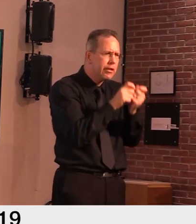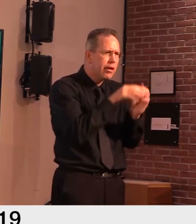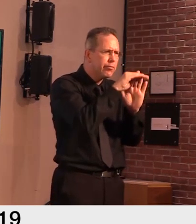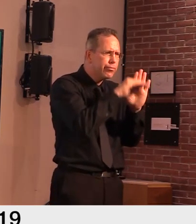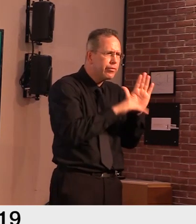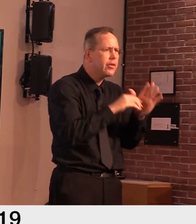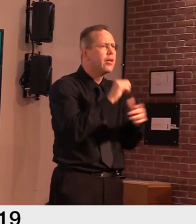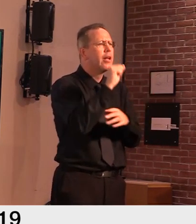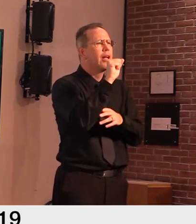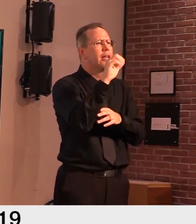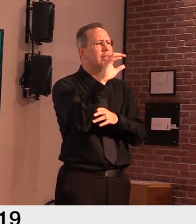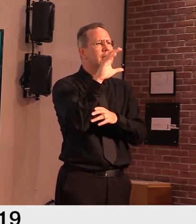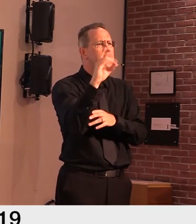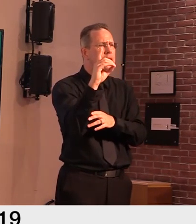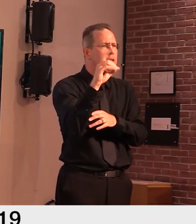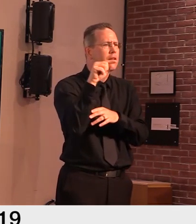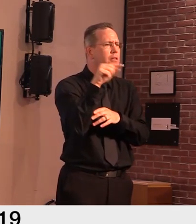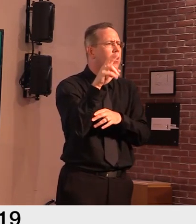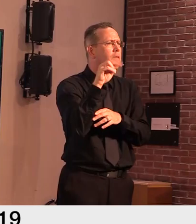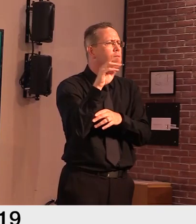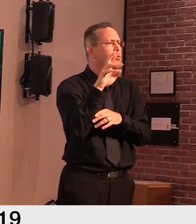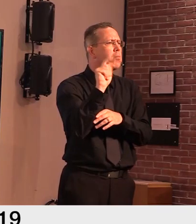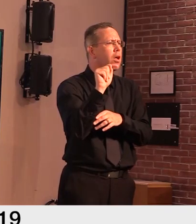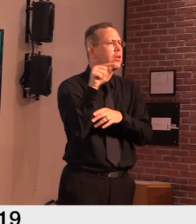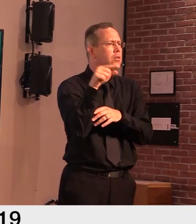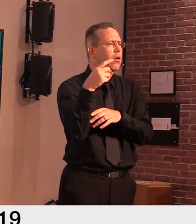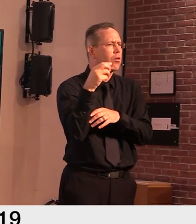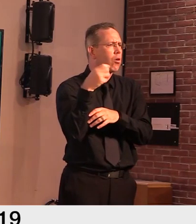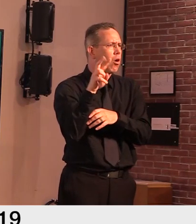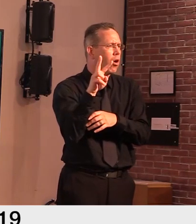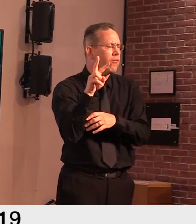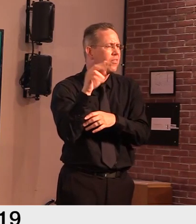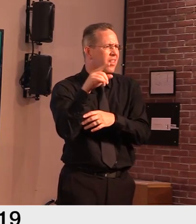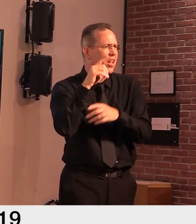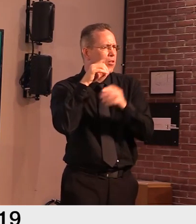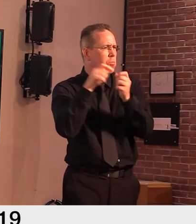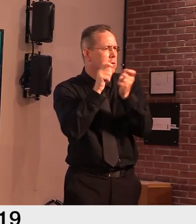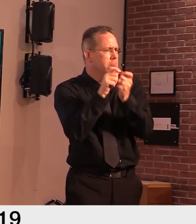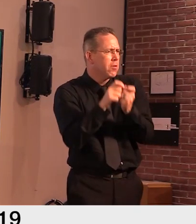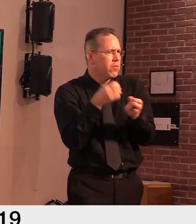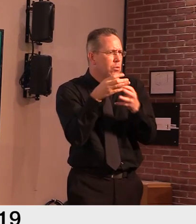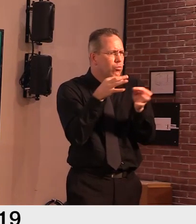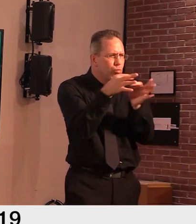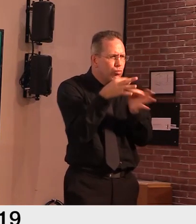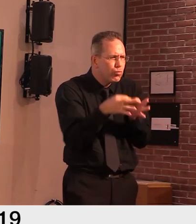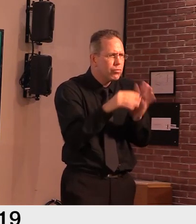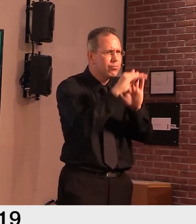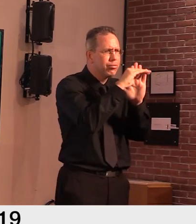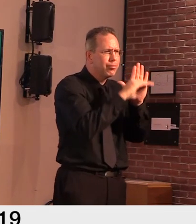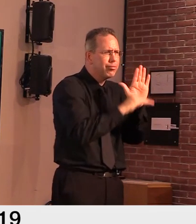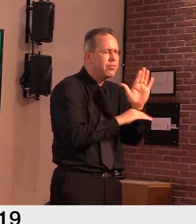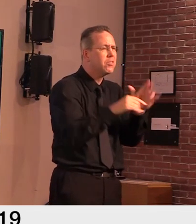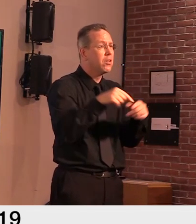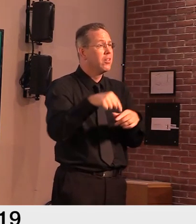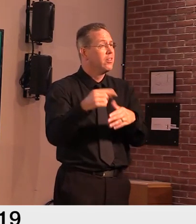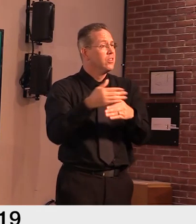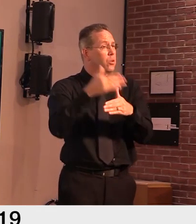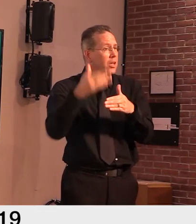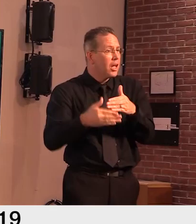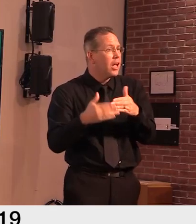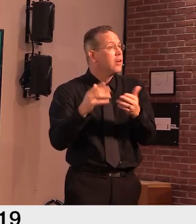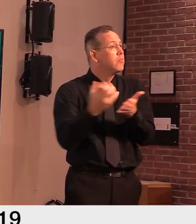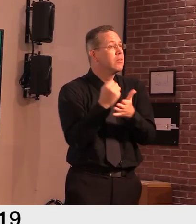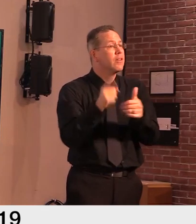profitability will continue to emerge for our world-class hospitality industry. You can find the full guidance